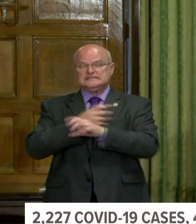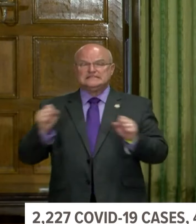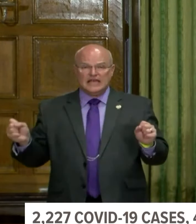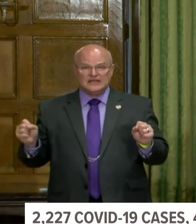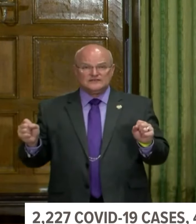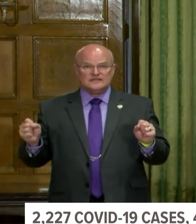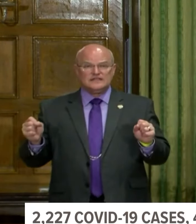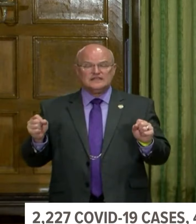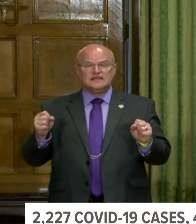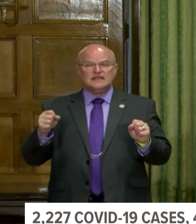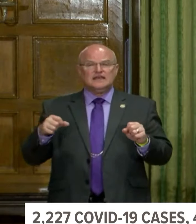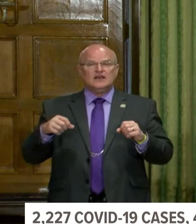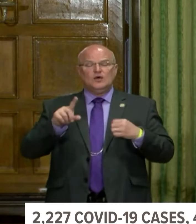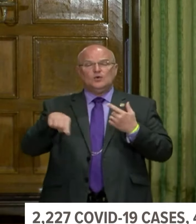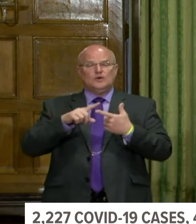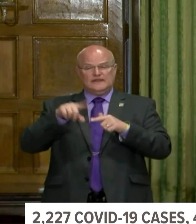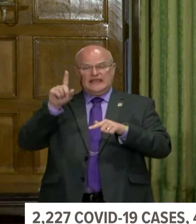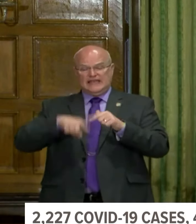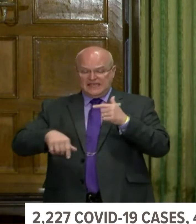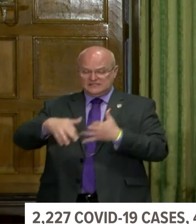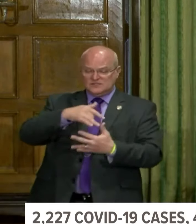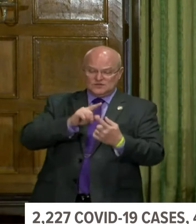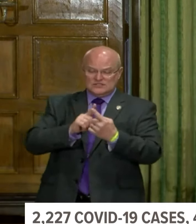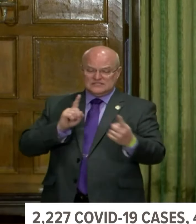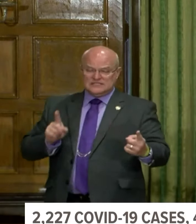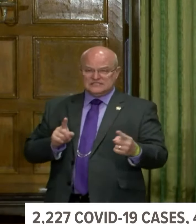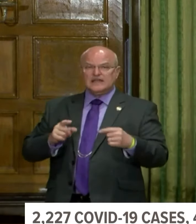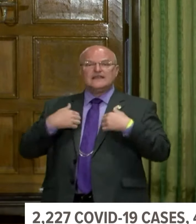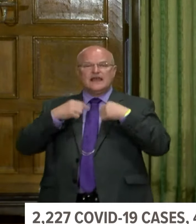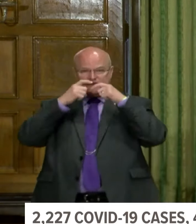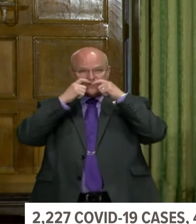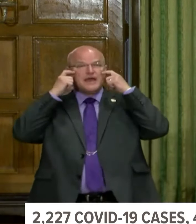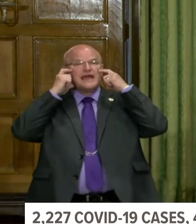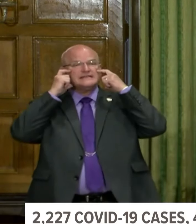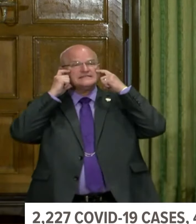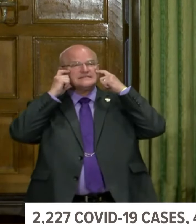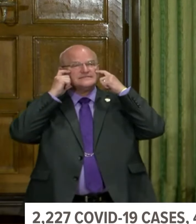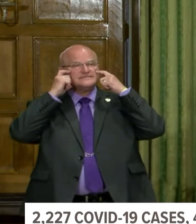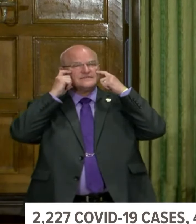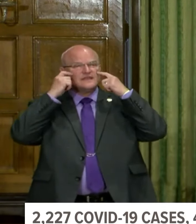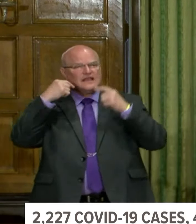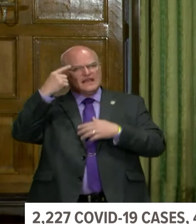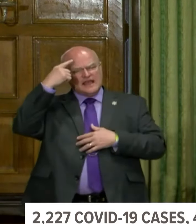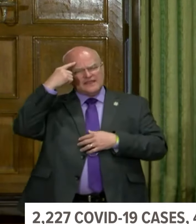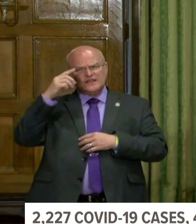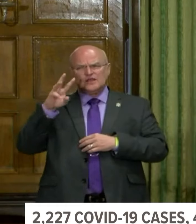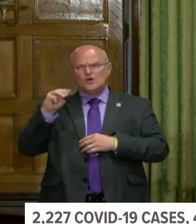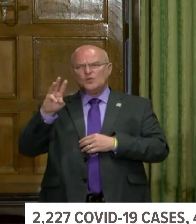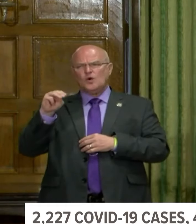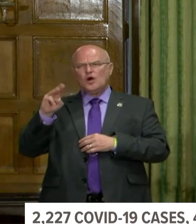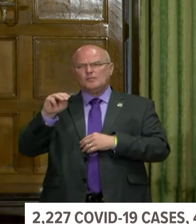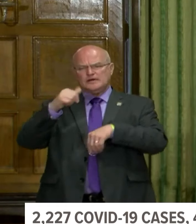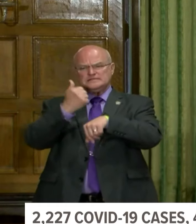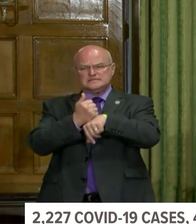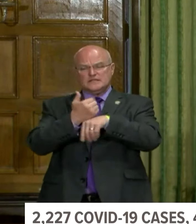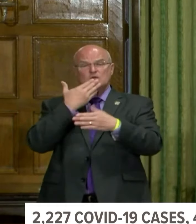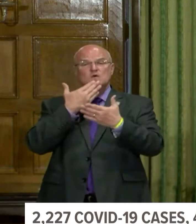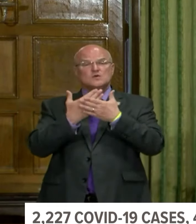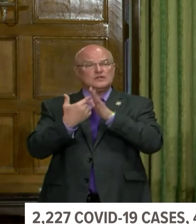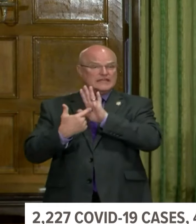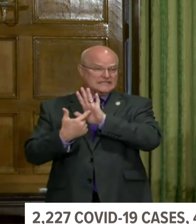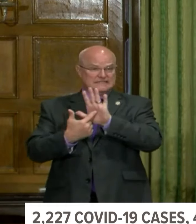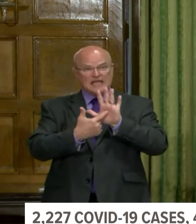safety. When they can't socially distance, they wear their mask. I think Walmart has certainly set a good